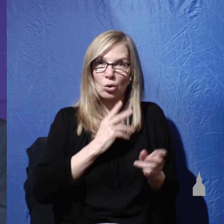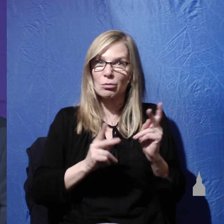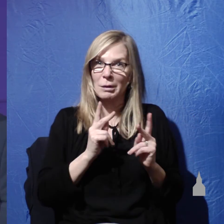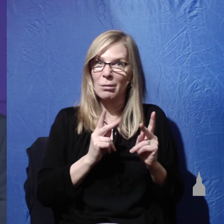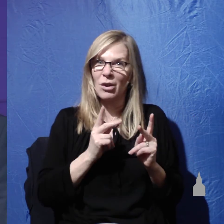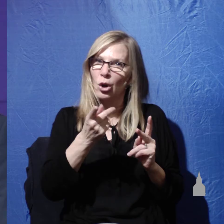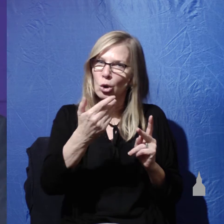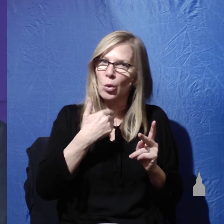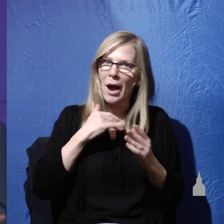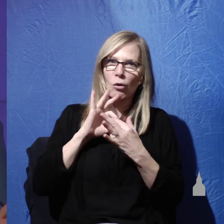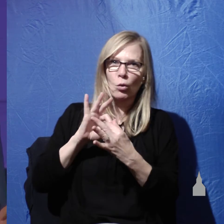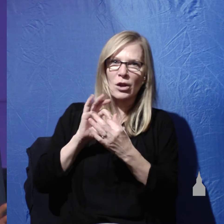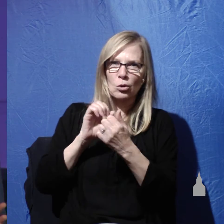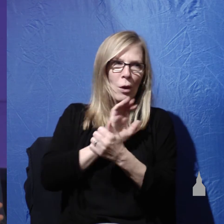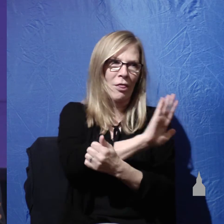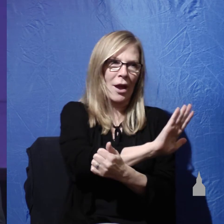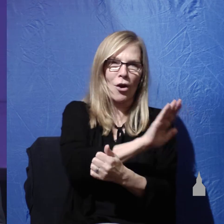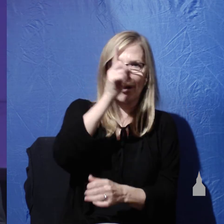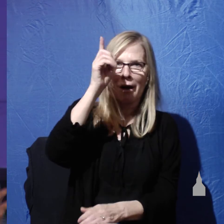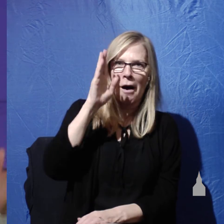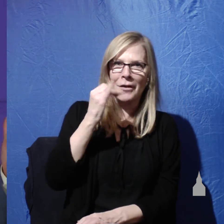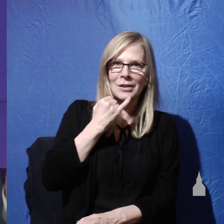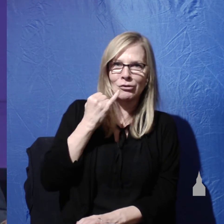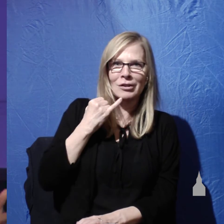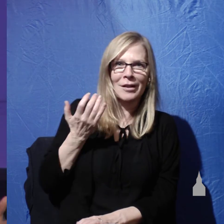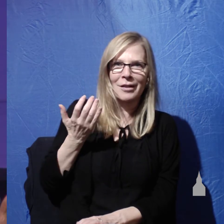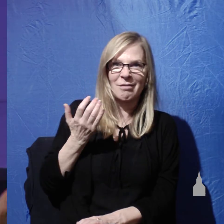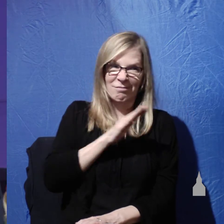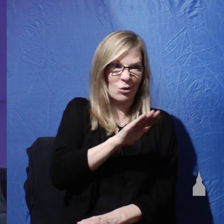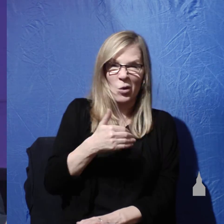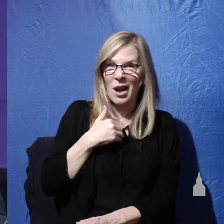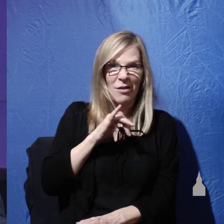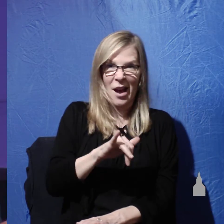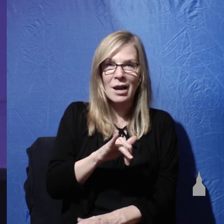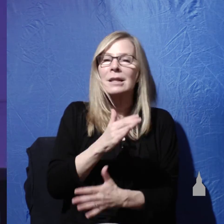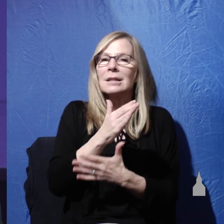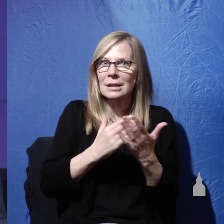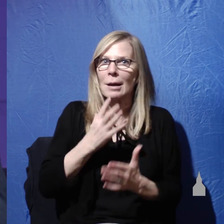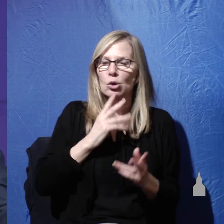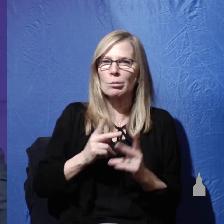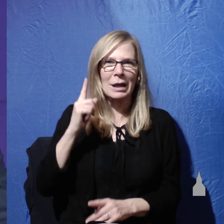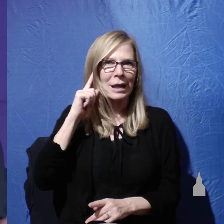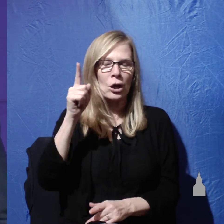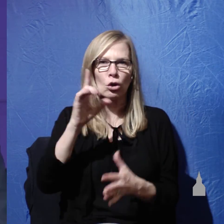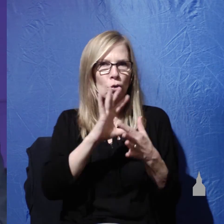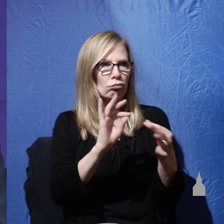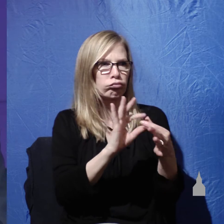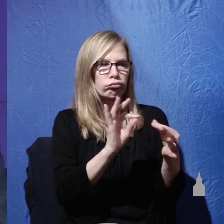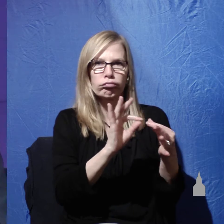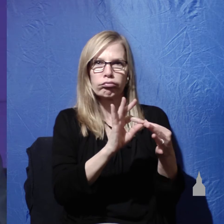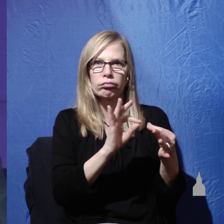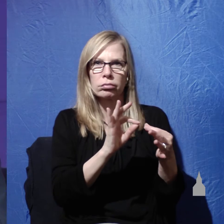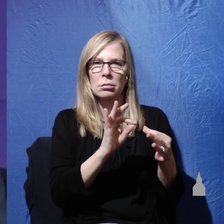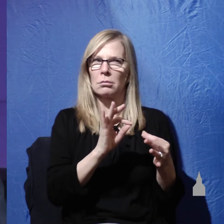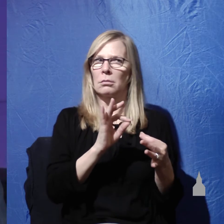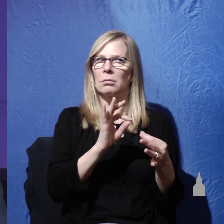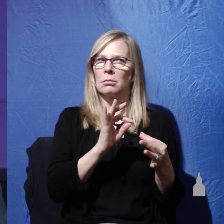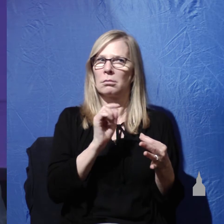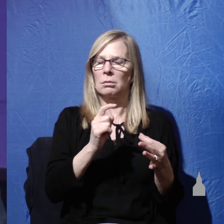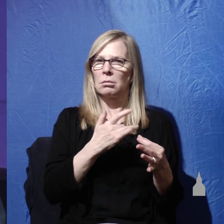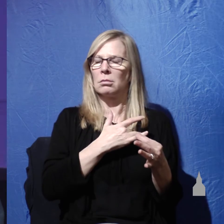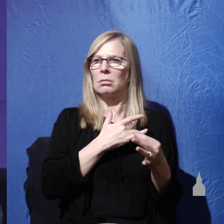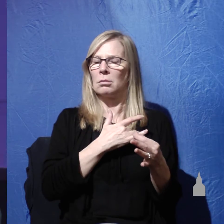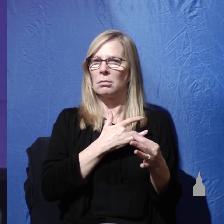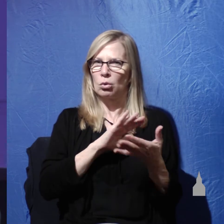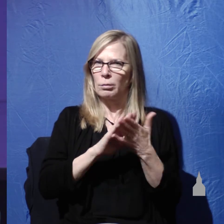God of Israel. They don't have that. And when Jewish people, at least some, when they hear you witnessing to them, they ought to be